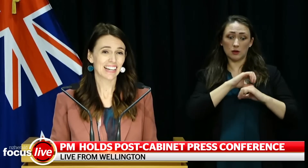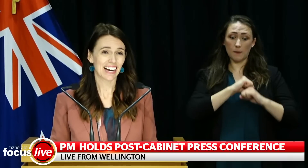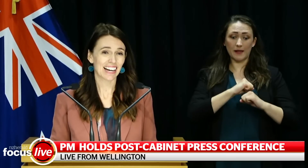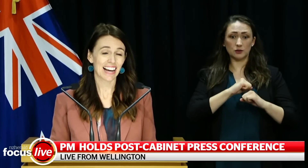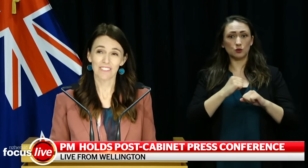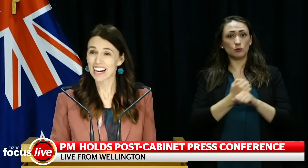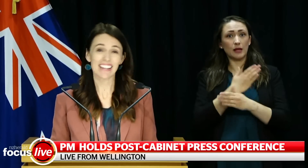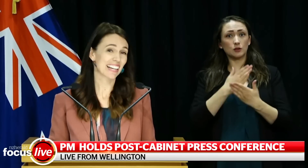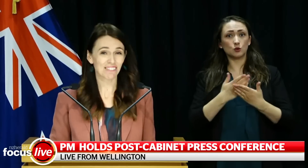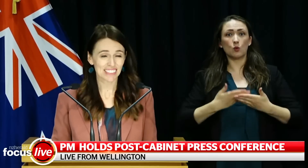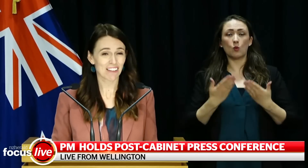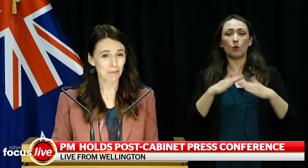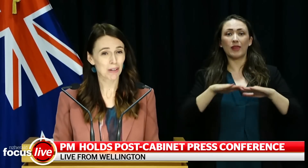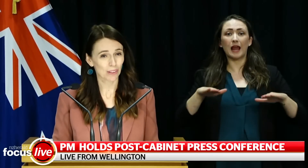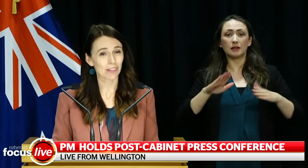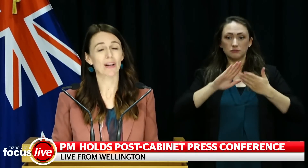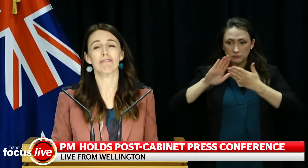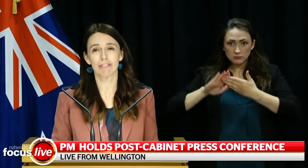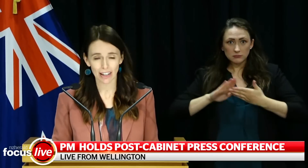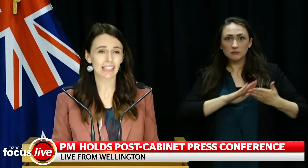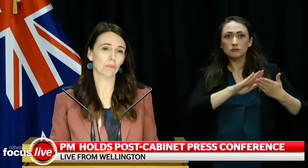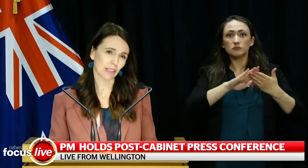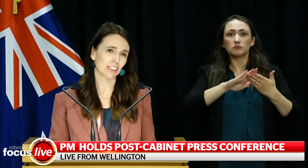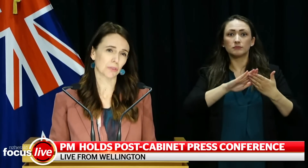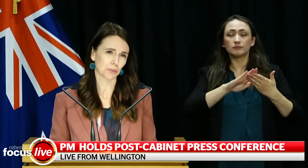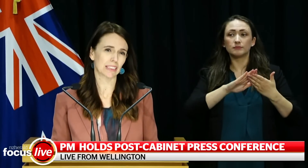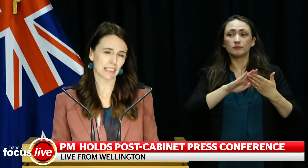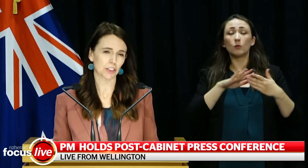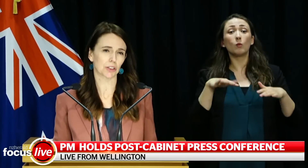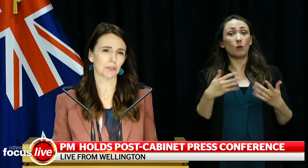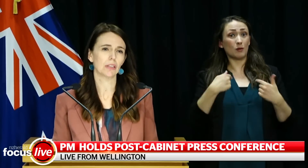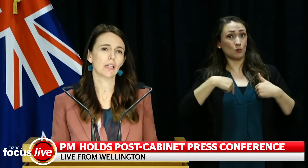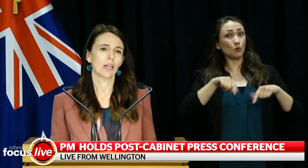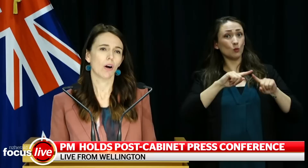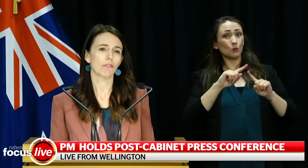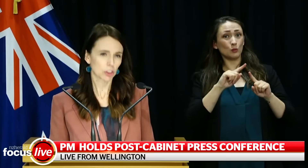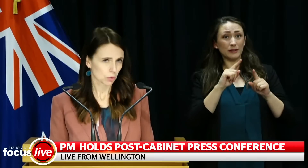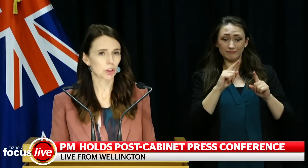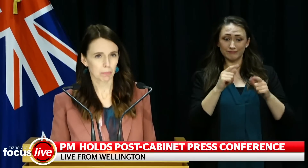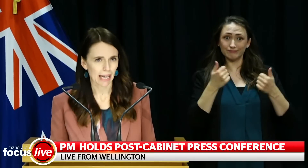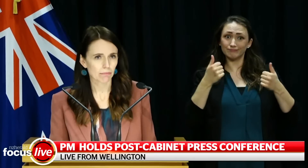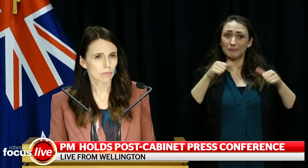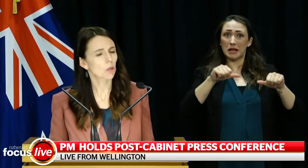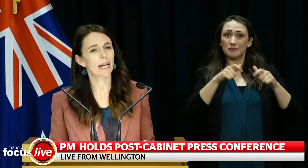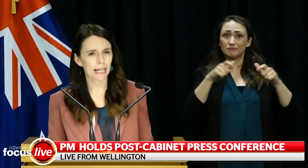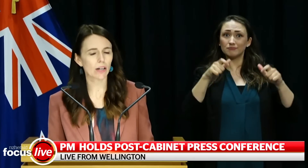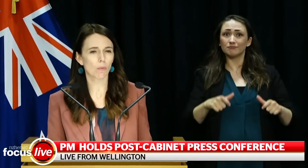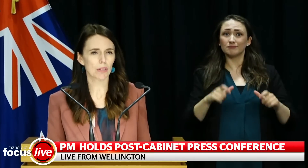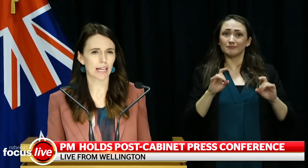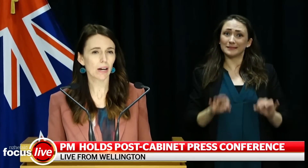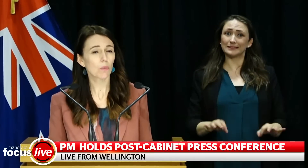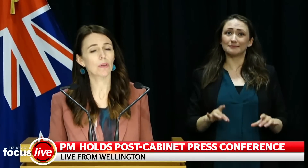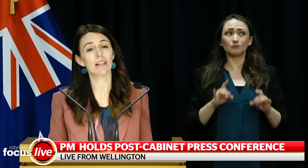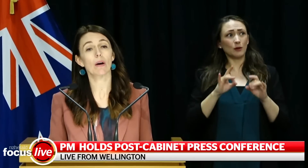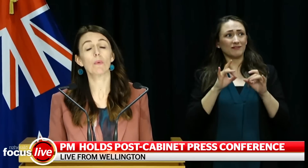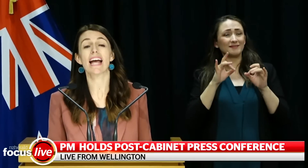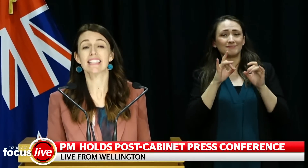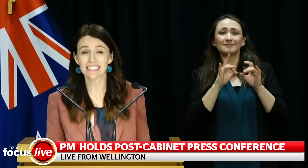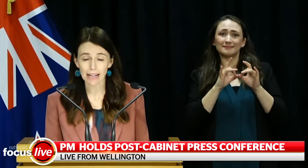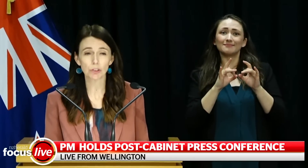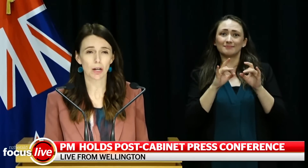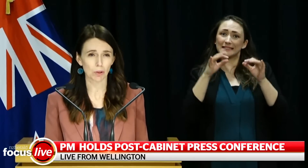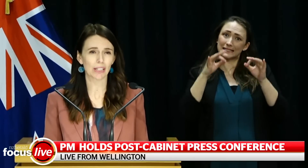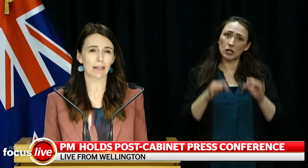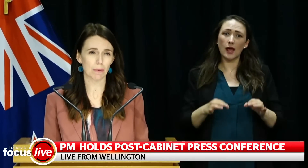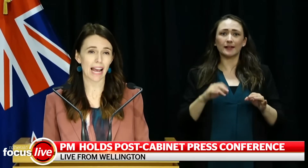finally, where other governments haven't been willing, we are finally willing to address the issue of stewardship land. So we're getting on with that, at